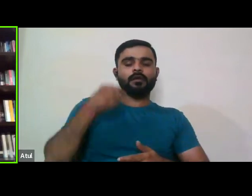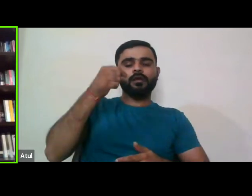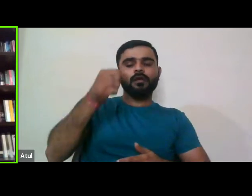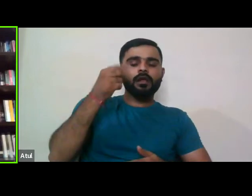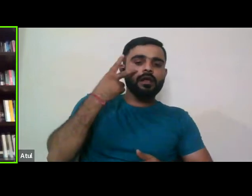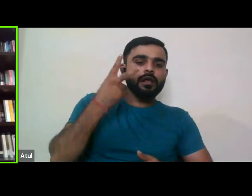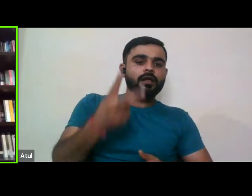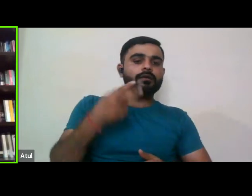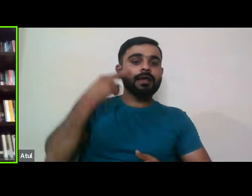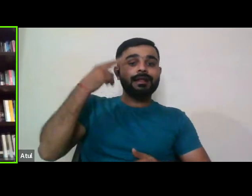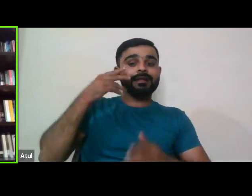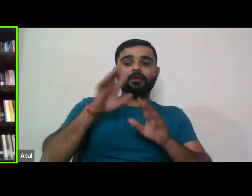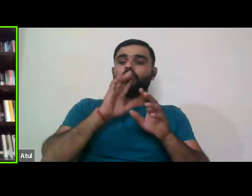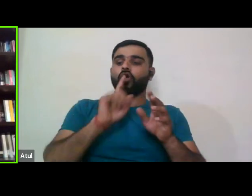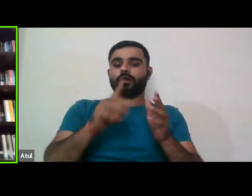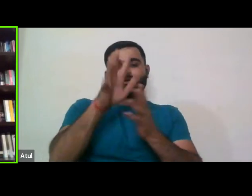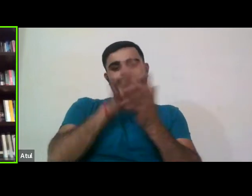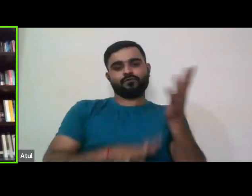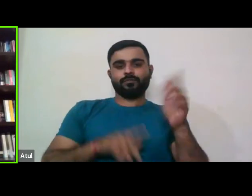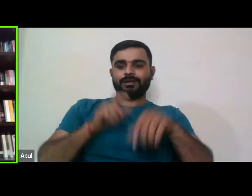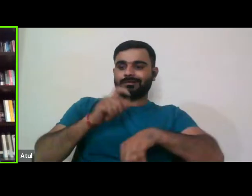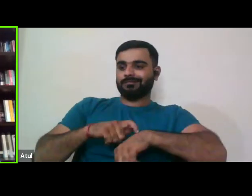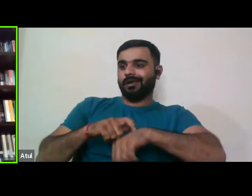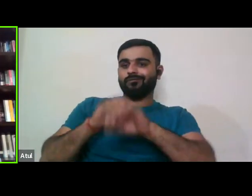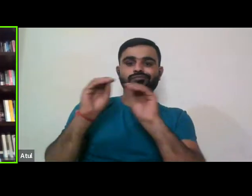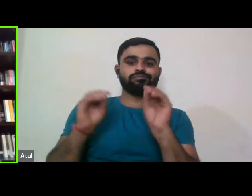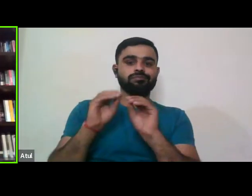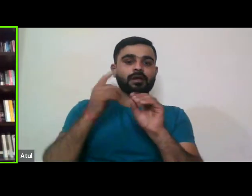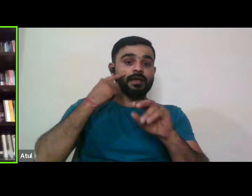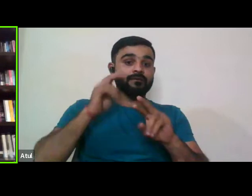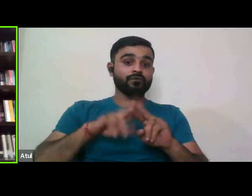give you reasoned orders, and they just don't have the time for it. So if